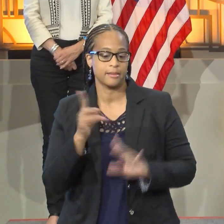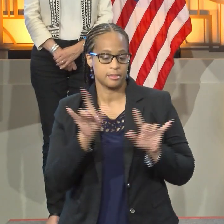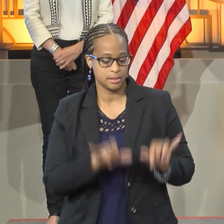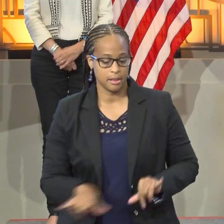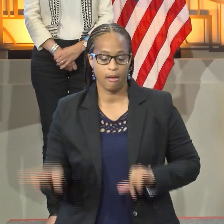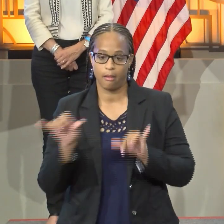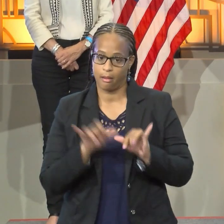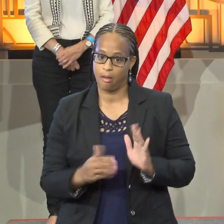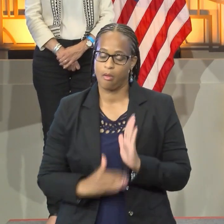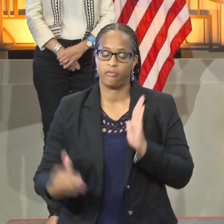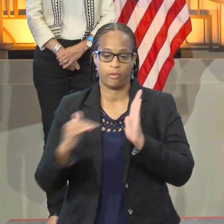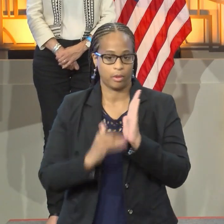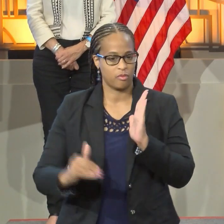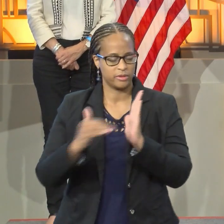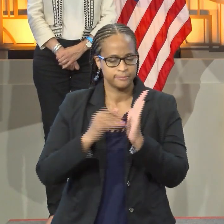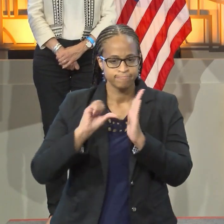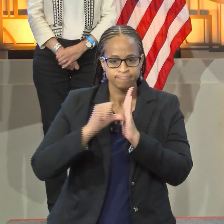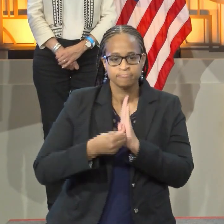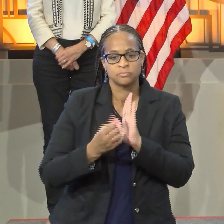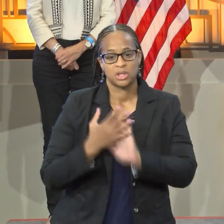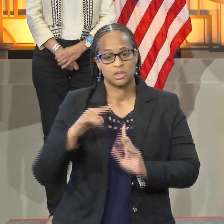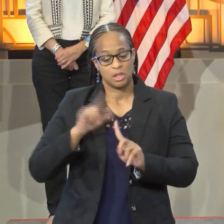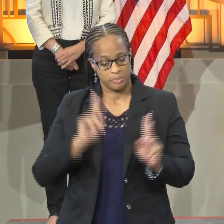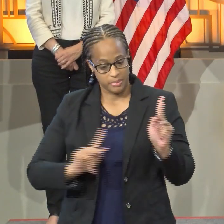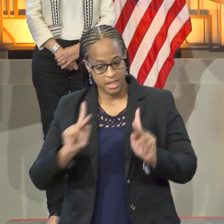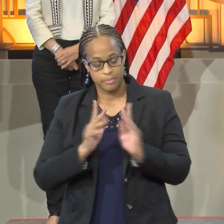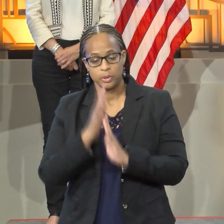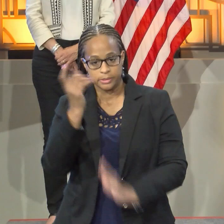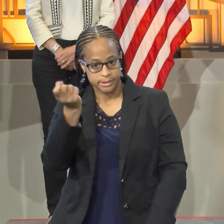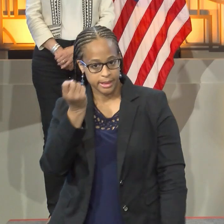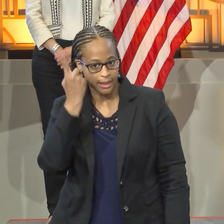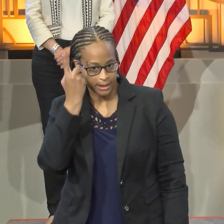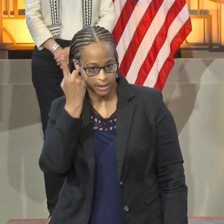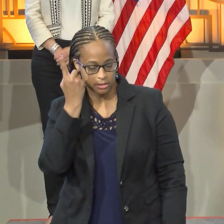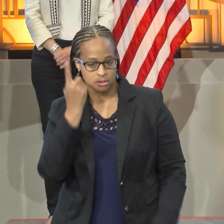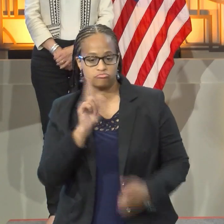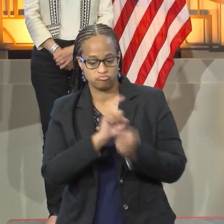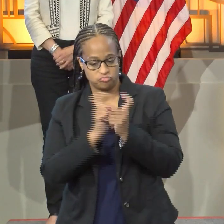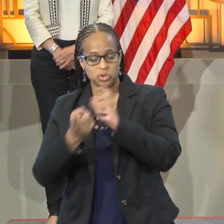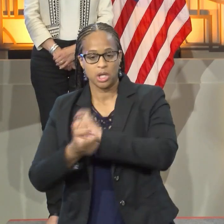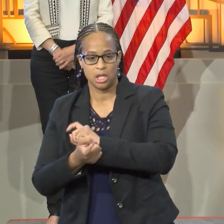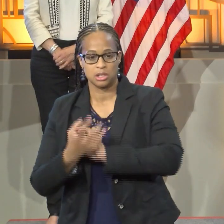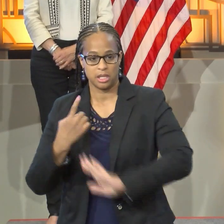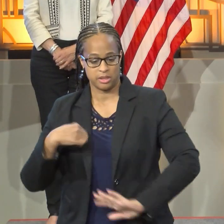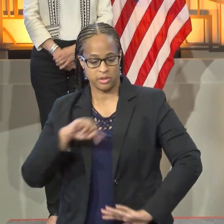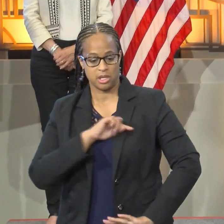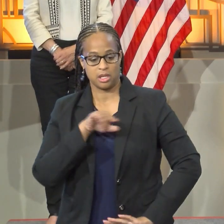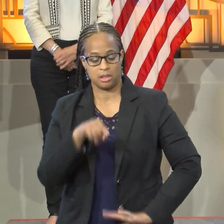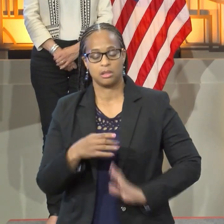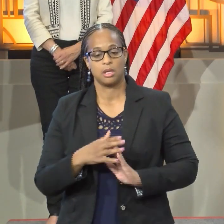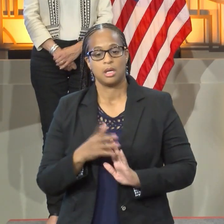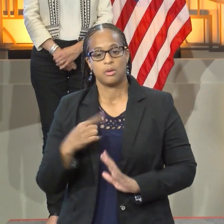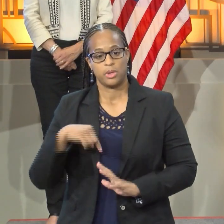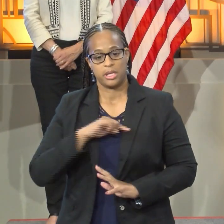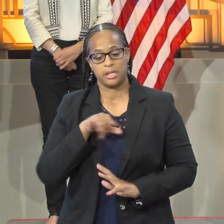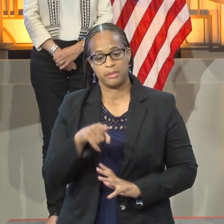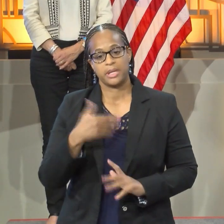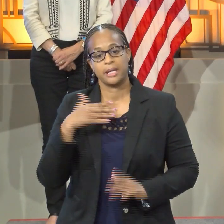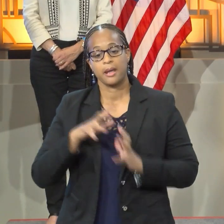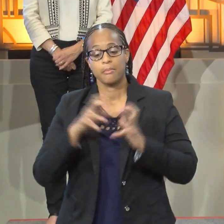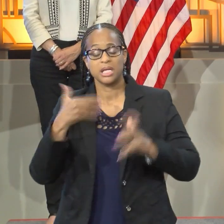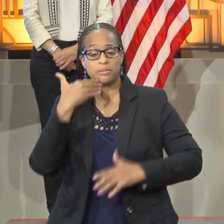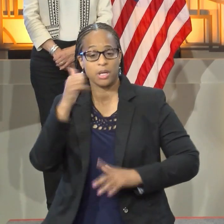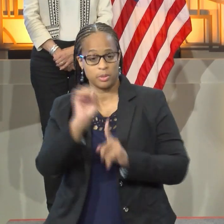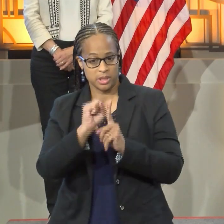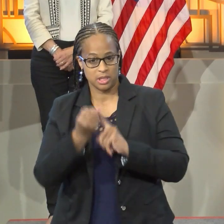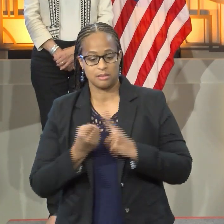over and over again until people simply get it, and then we can put all of ourselves in a much better position.